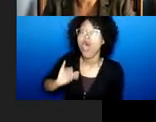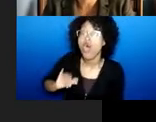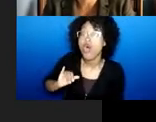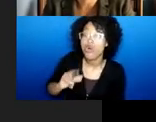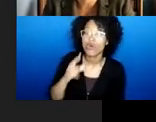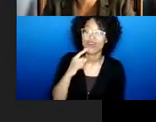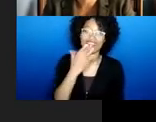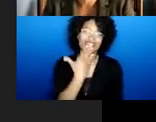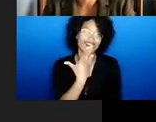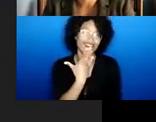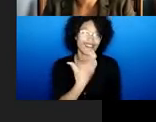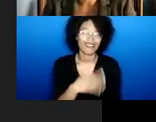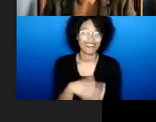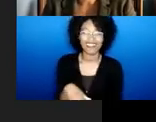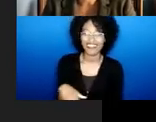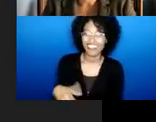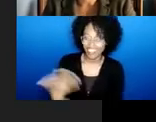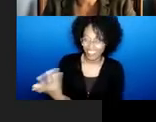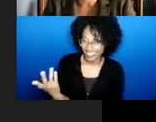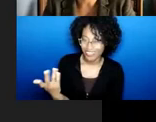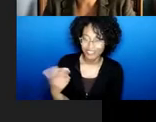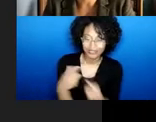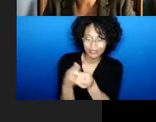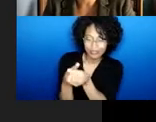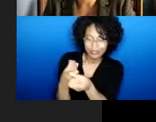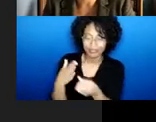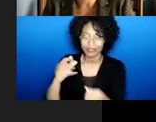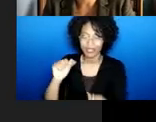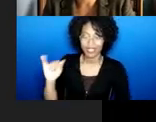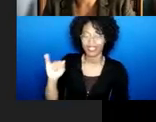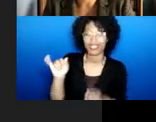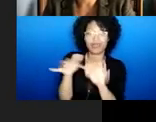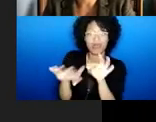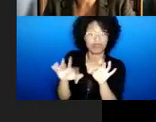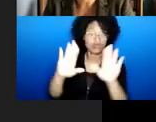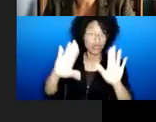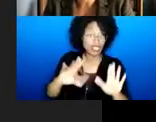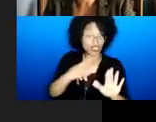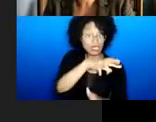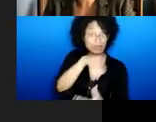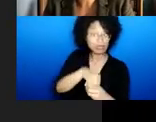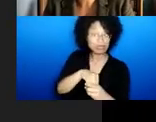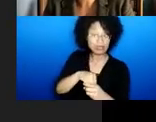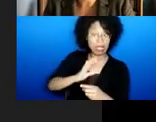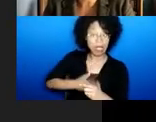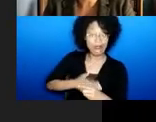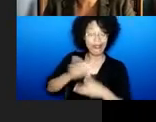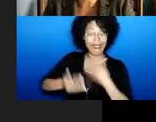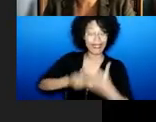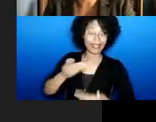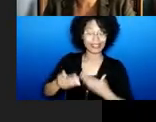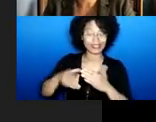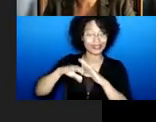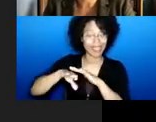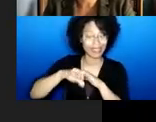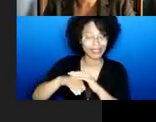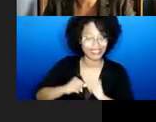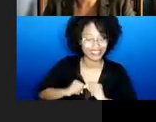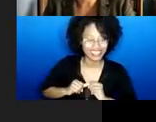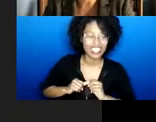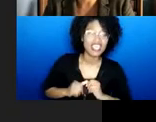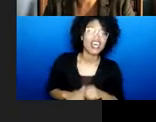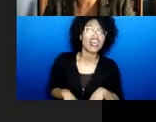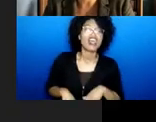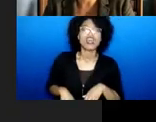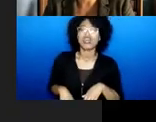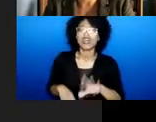got it. And that's just a really great way that you can participate in the access process. Avoid ableist language. We're not just